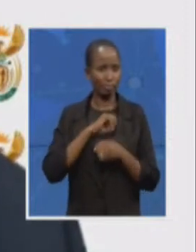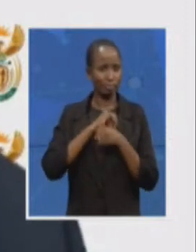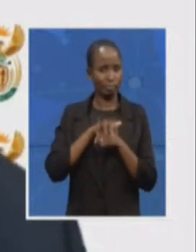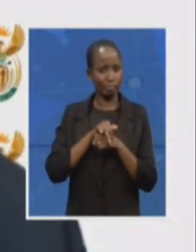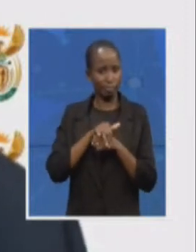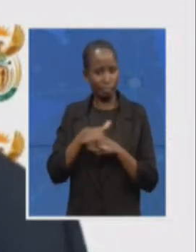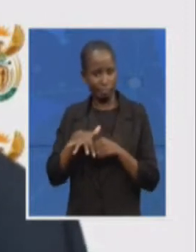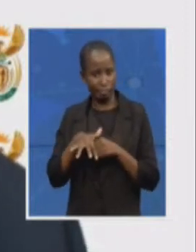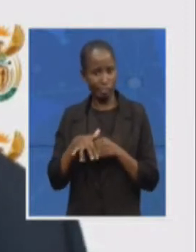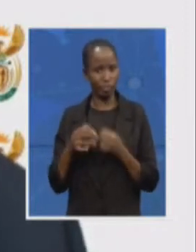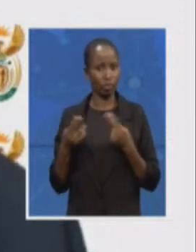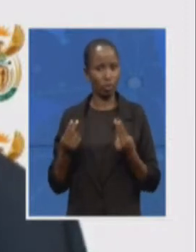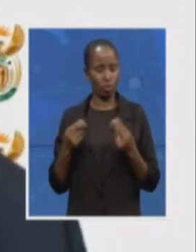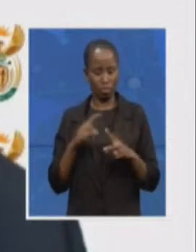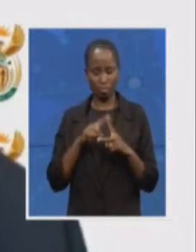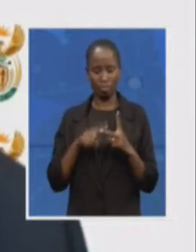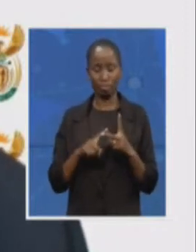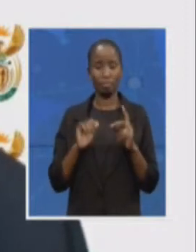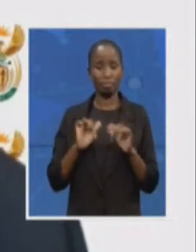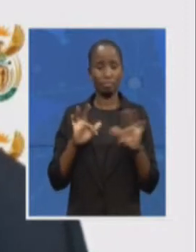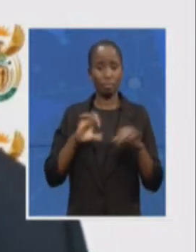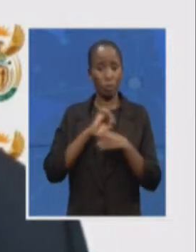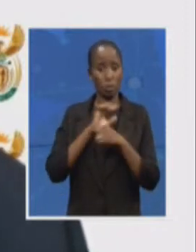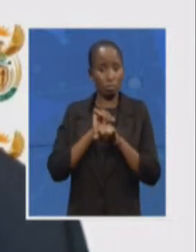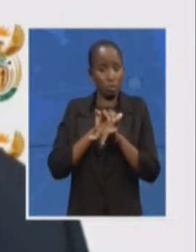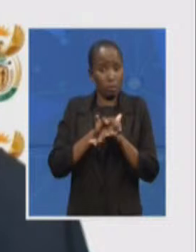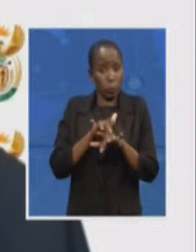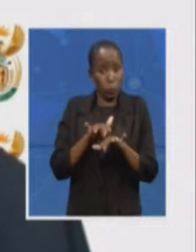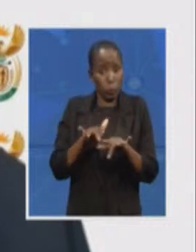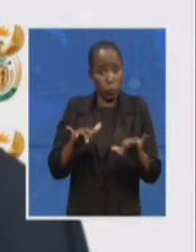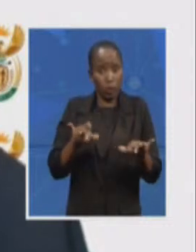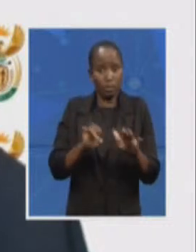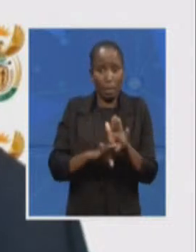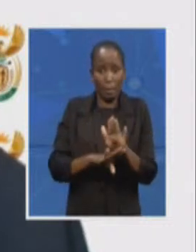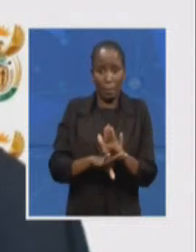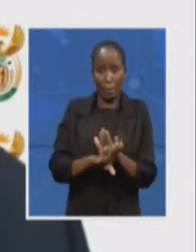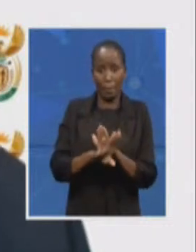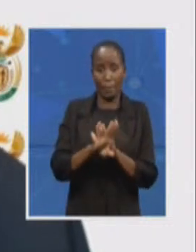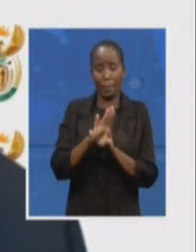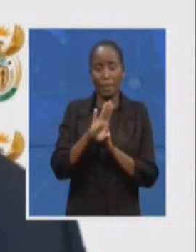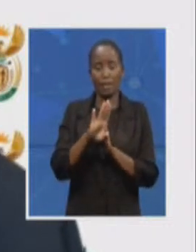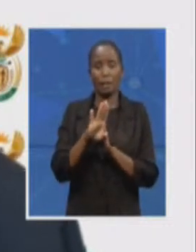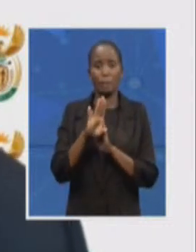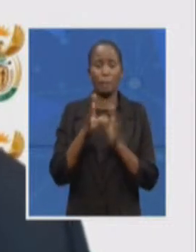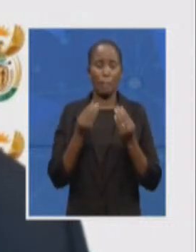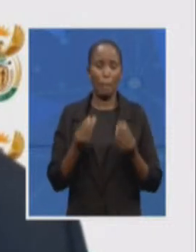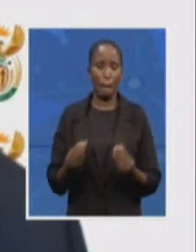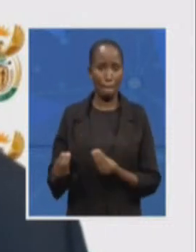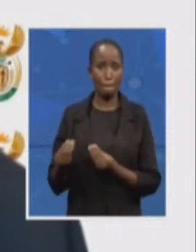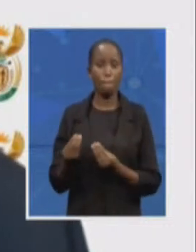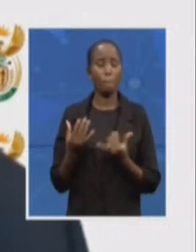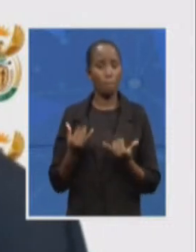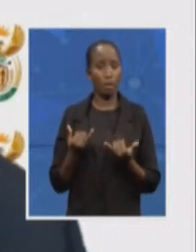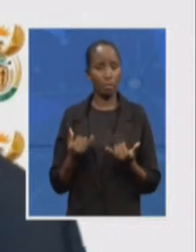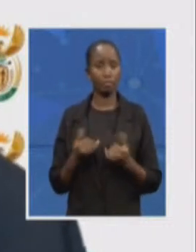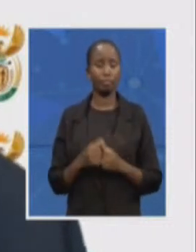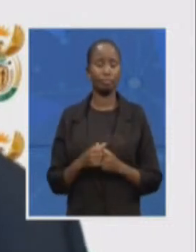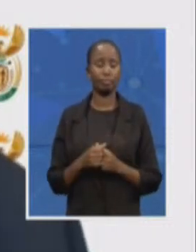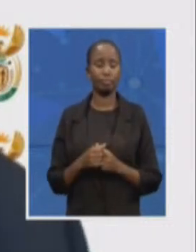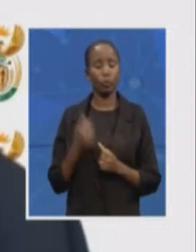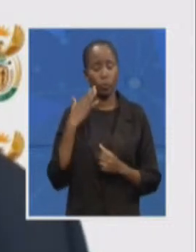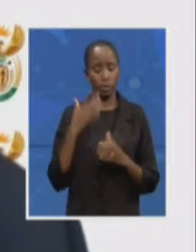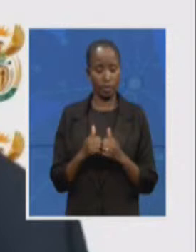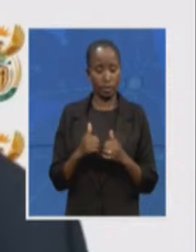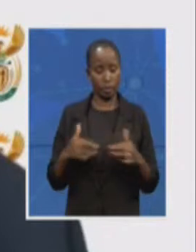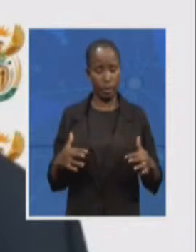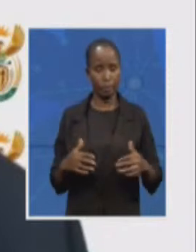and the likelihood that we have entered or the beginning of a fourth wave, but also,